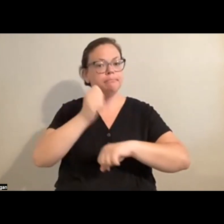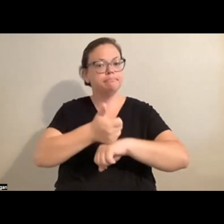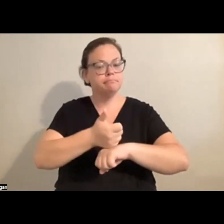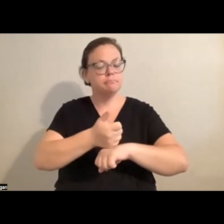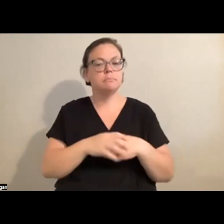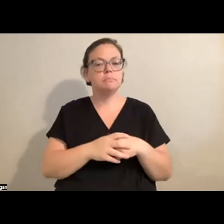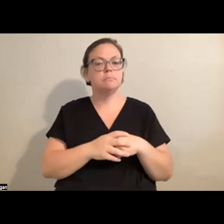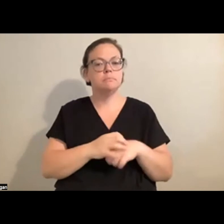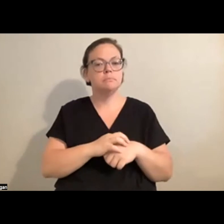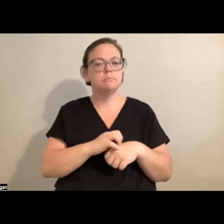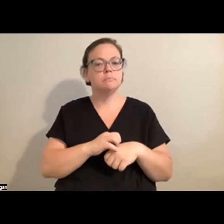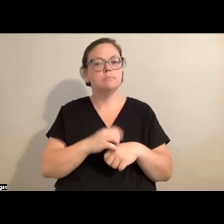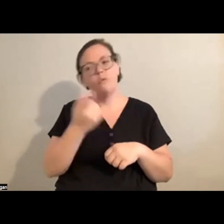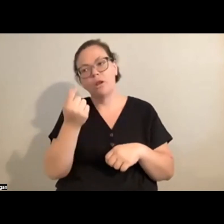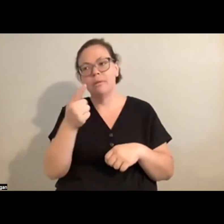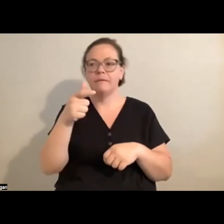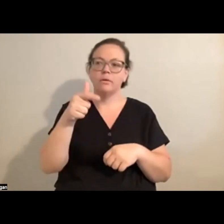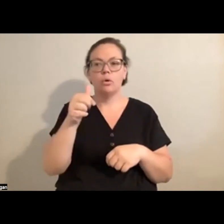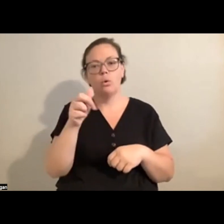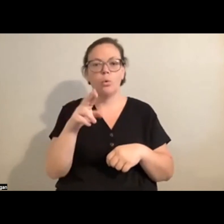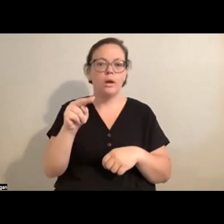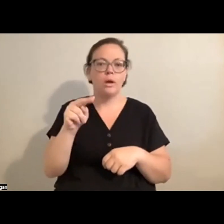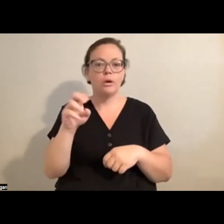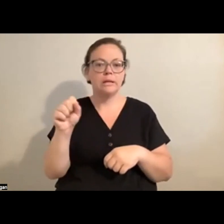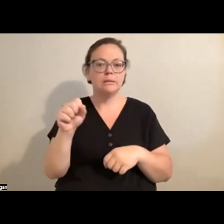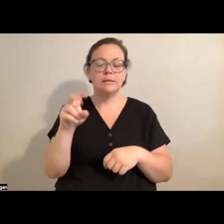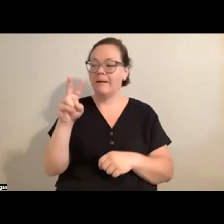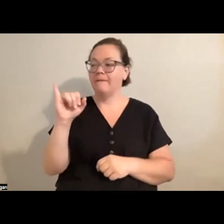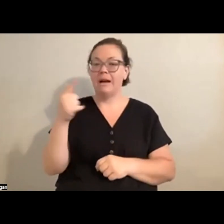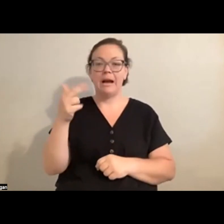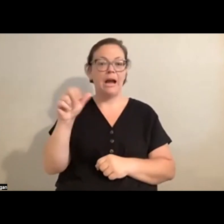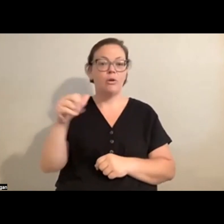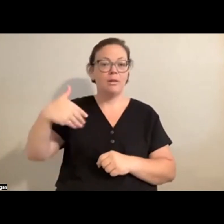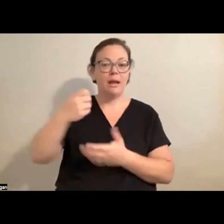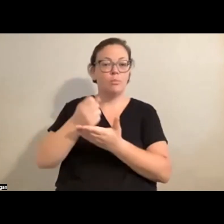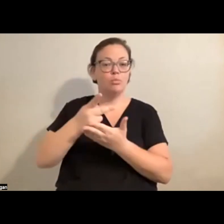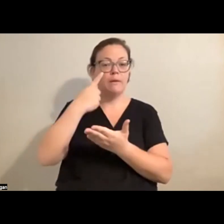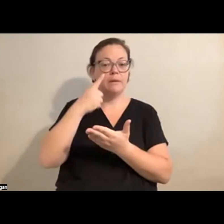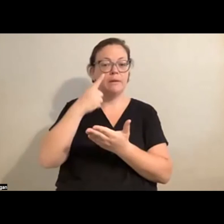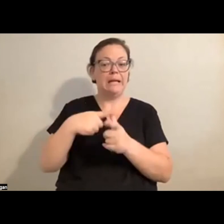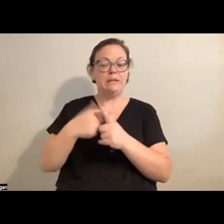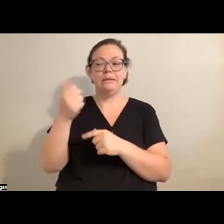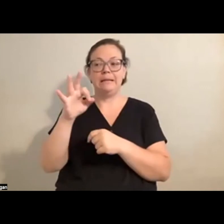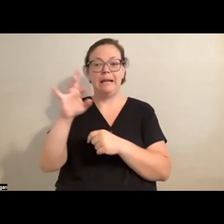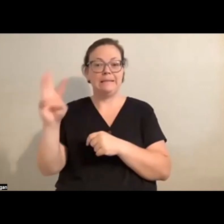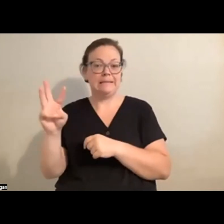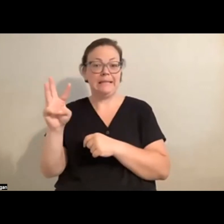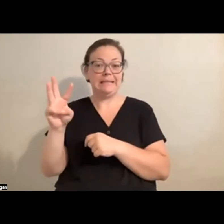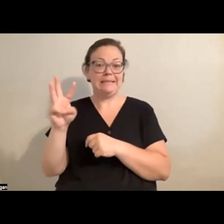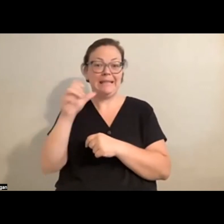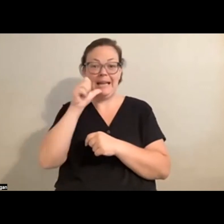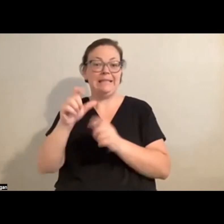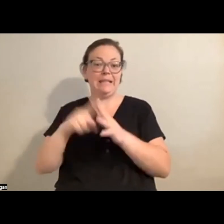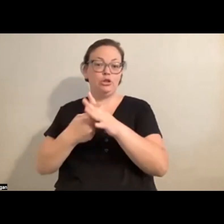a bit of queerness. So Viagra wasn't approved until 1996 and didn't come on the market till